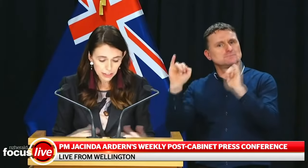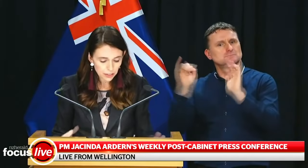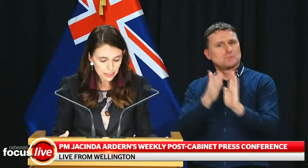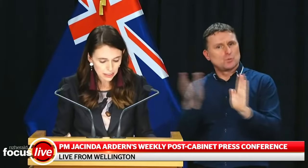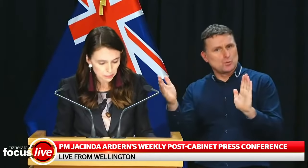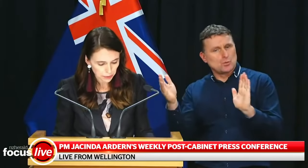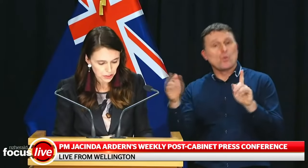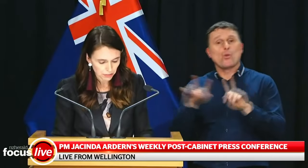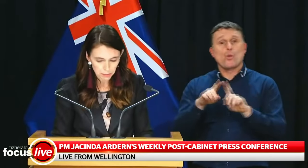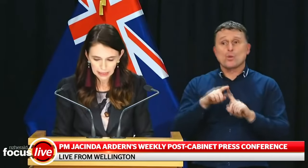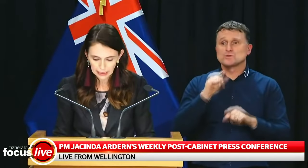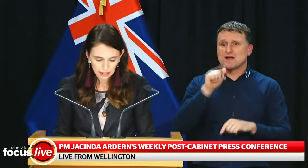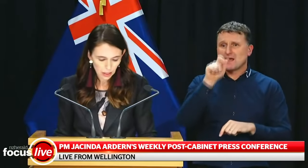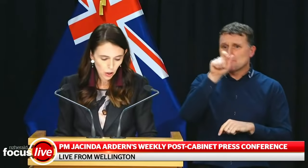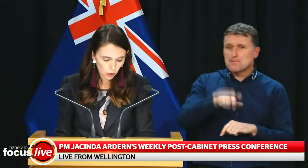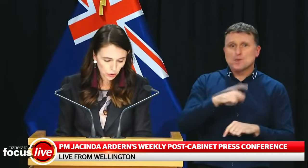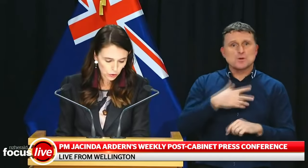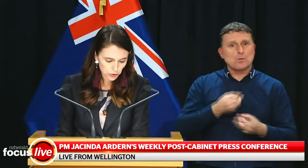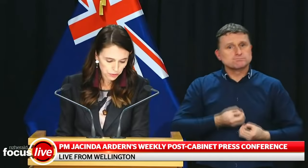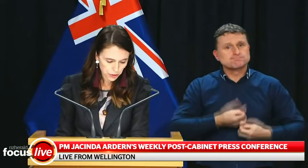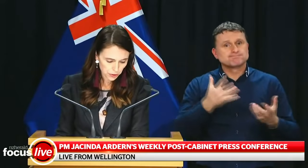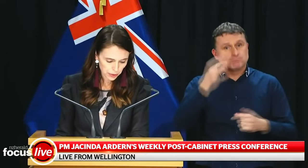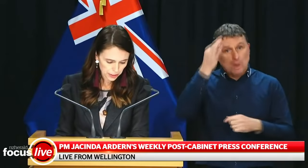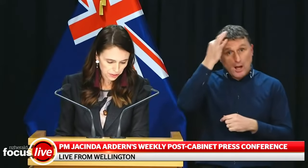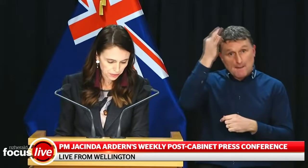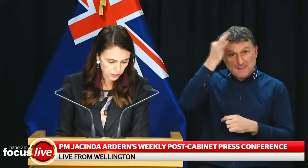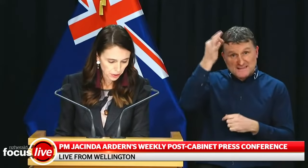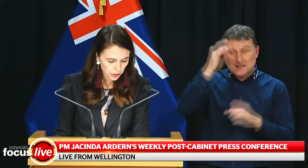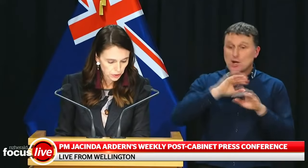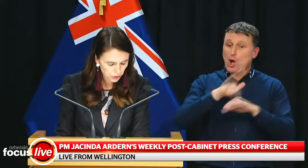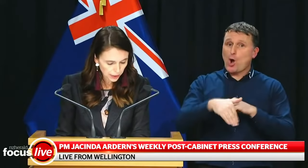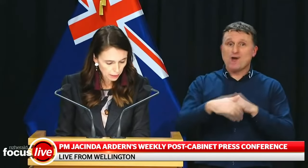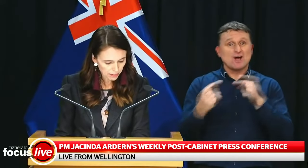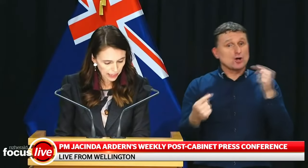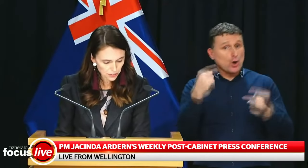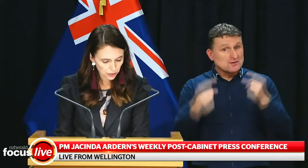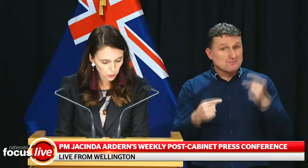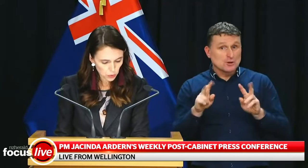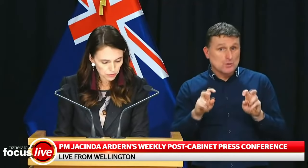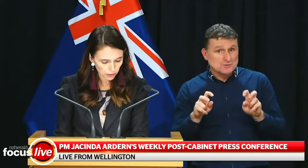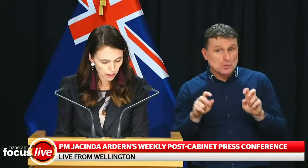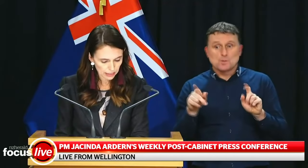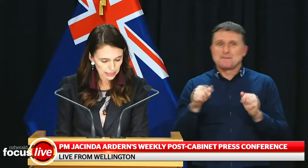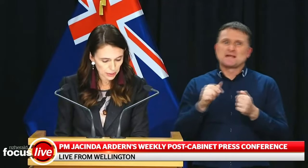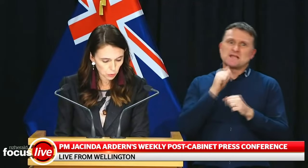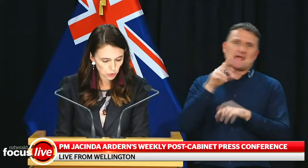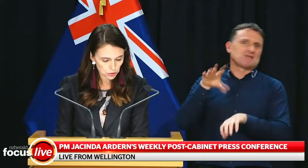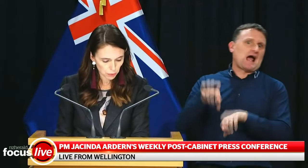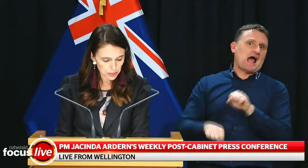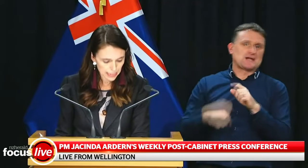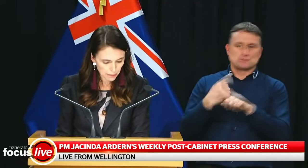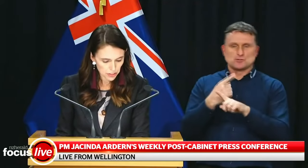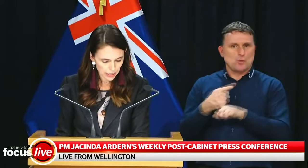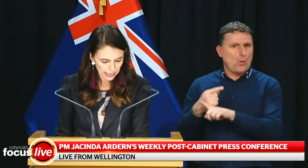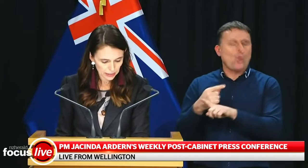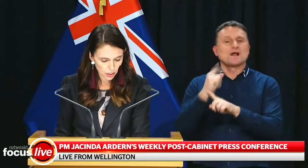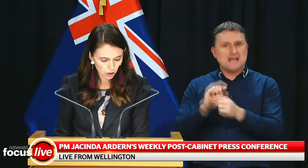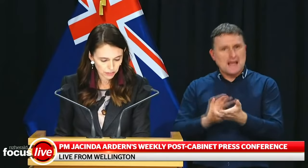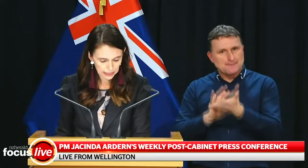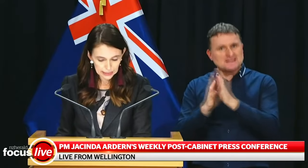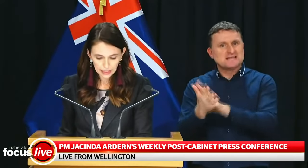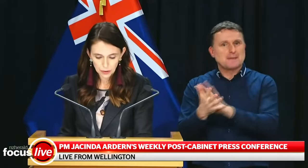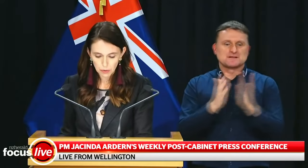the vigorous expression of opinion on controversial issues. Stirring up of hatred and calls for violence are towards the most damaging